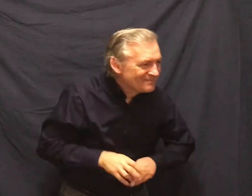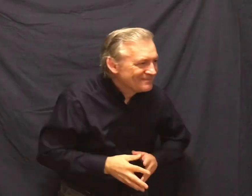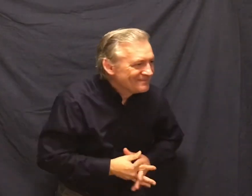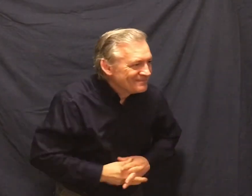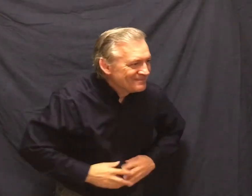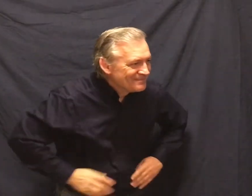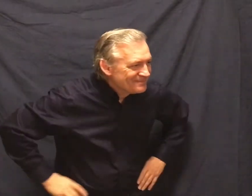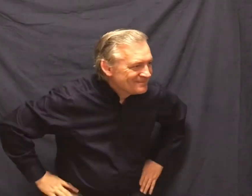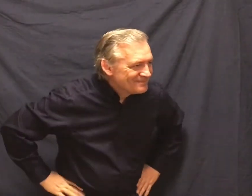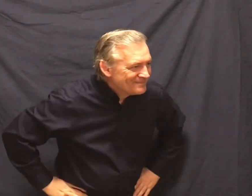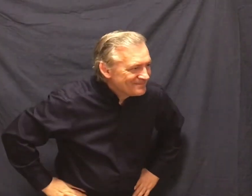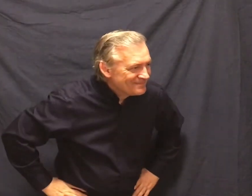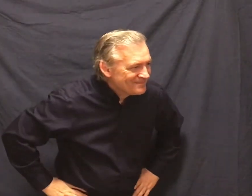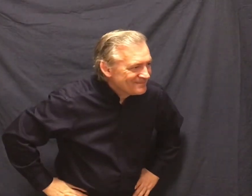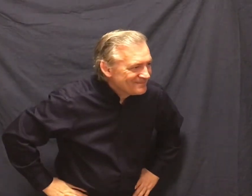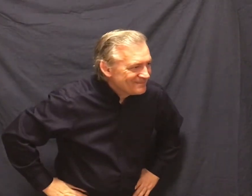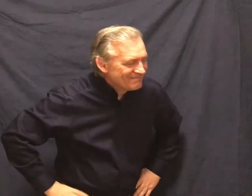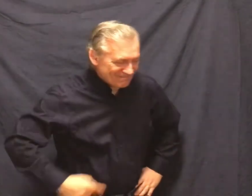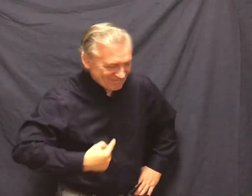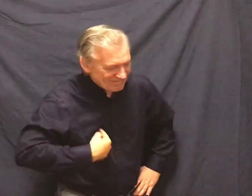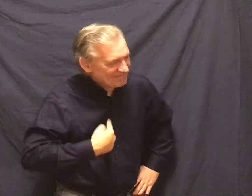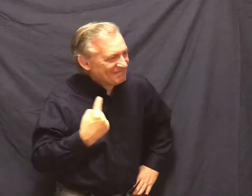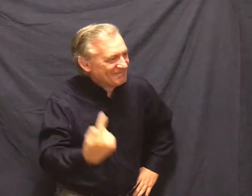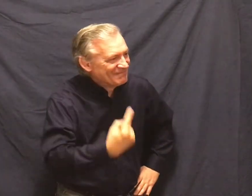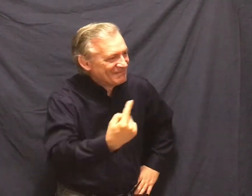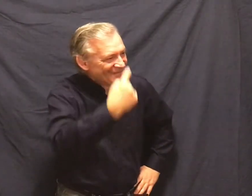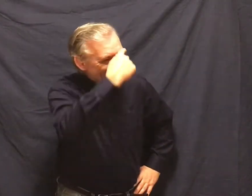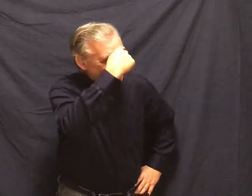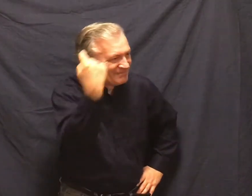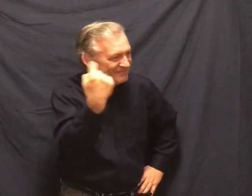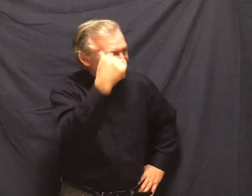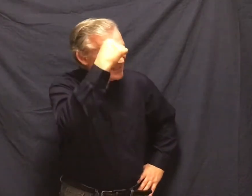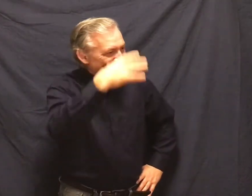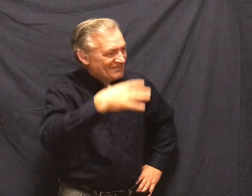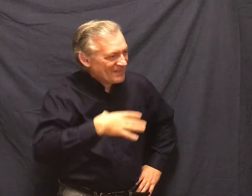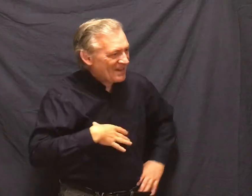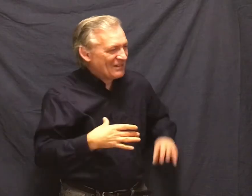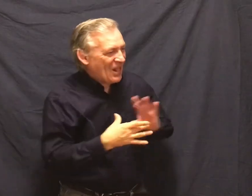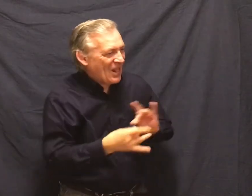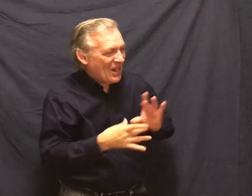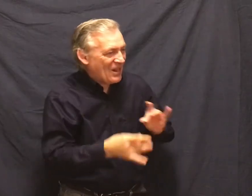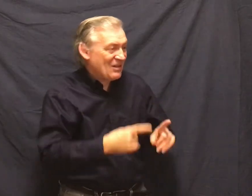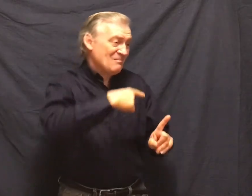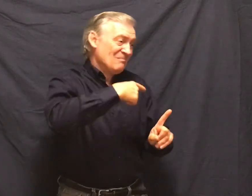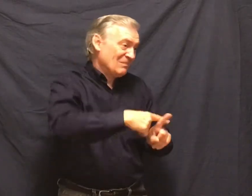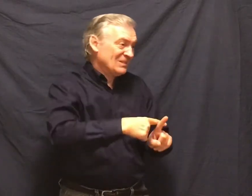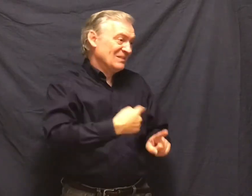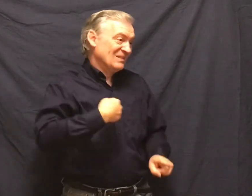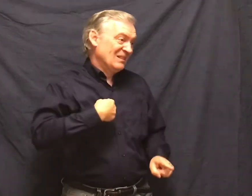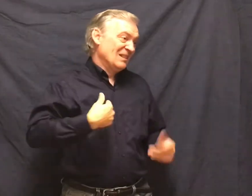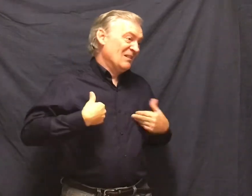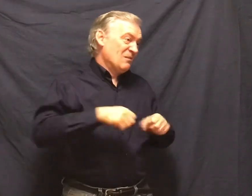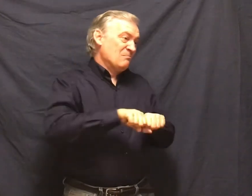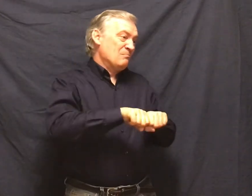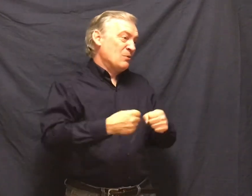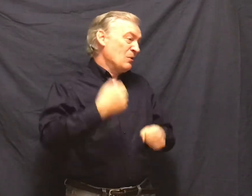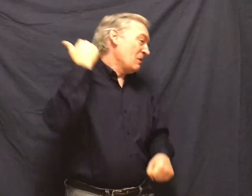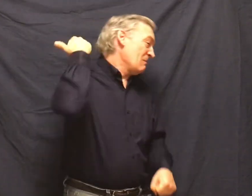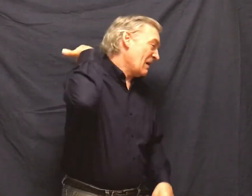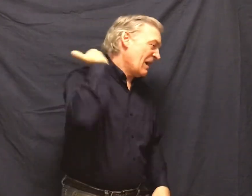This is just a black guy talking. And a busted back black guy. So it don't mean nothing, see? You couldn't remember it